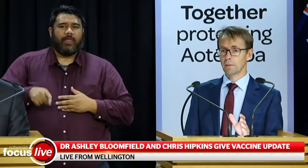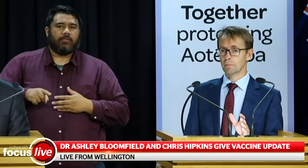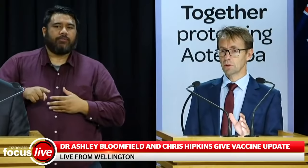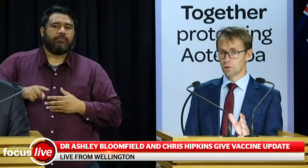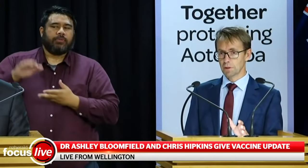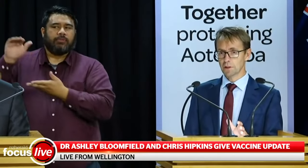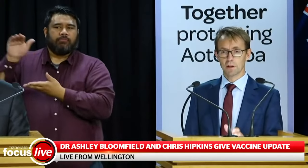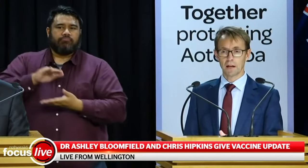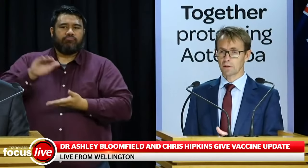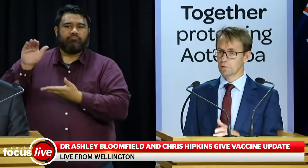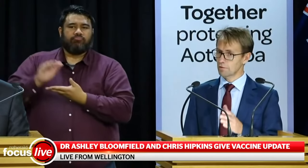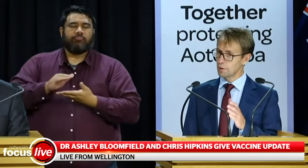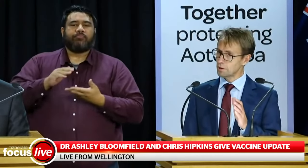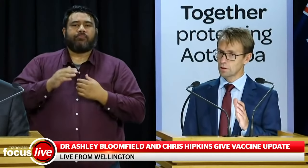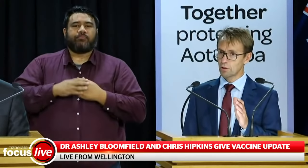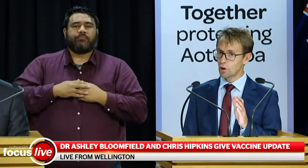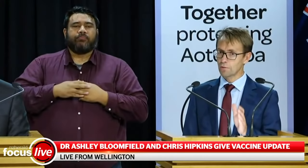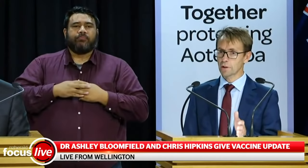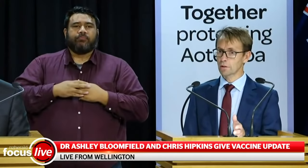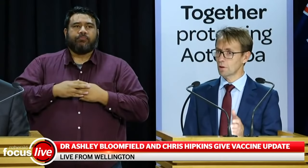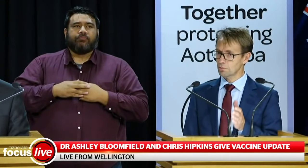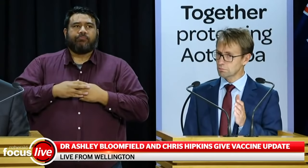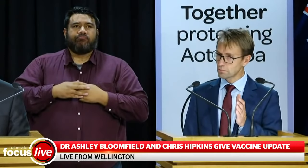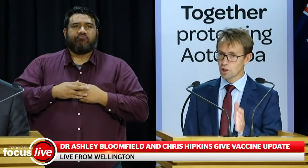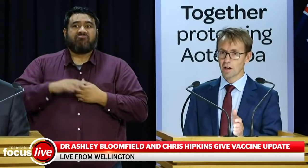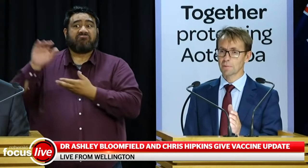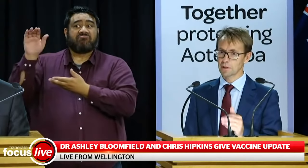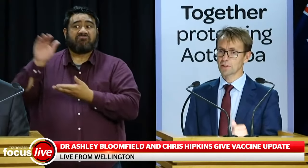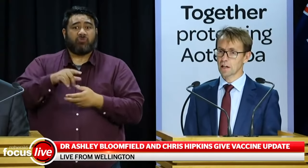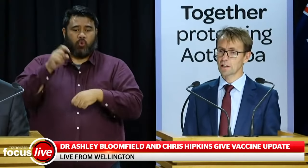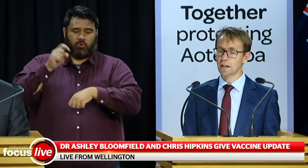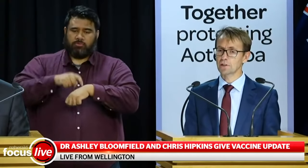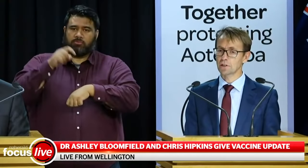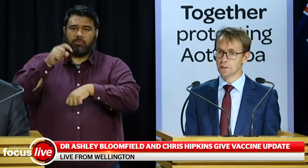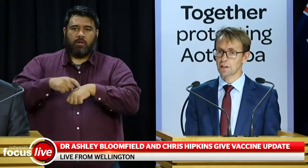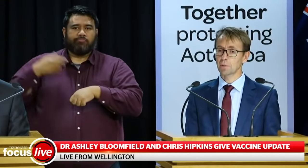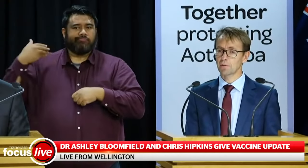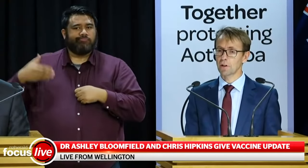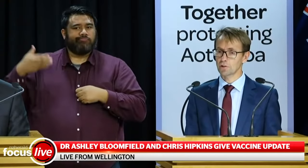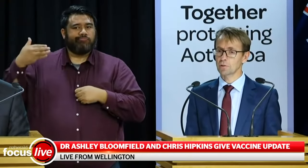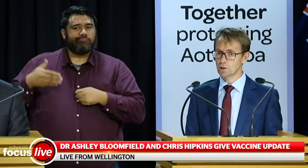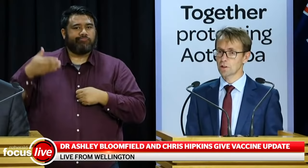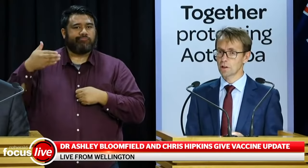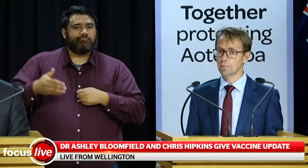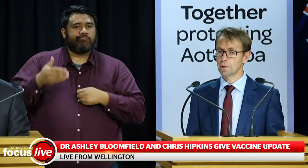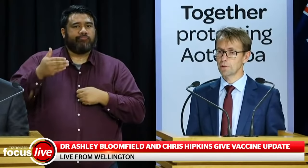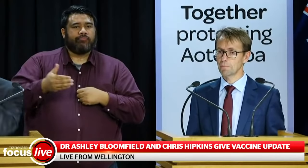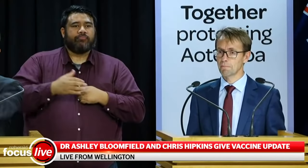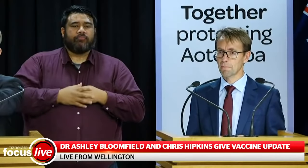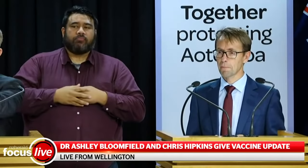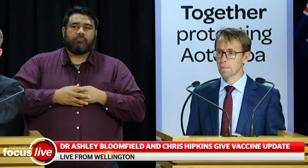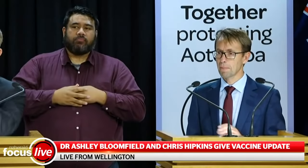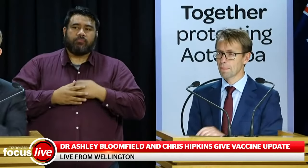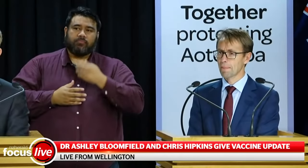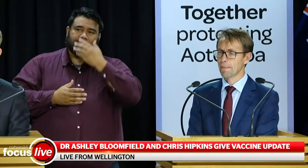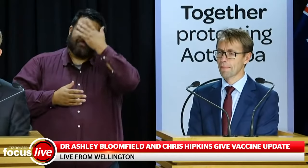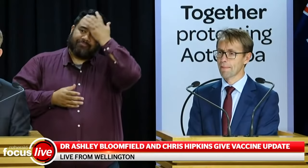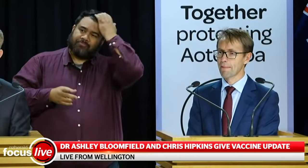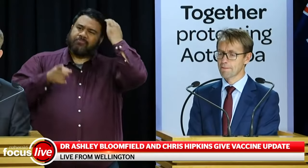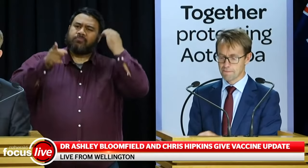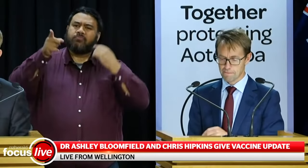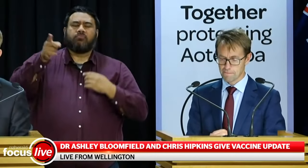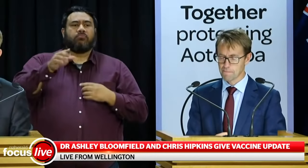per shipment, and they've been arriving on time exactly as indicated by Pfizer each time. Yes. Yep. National's